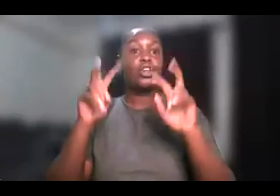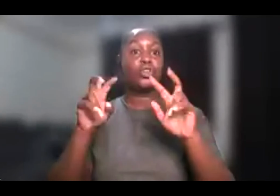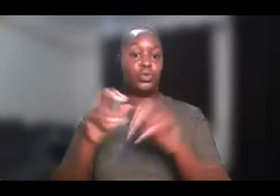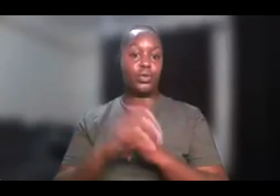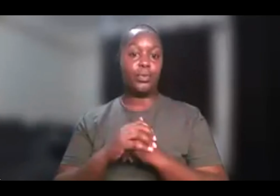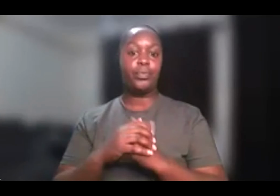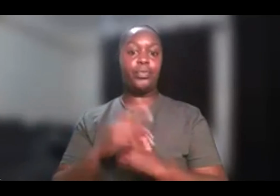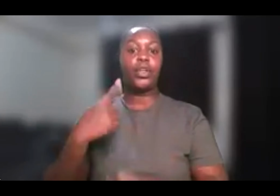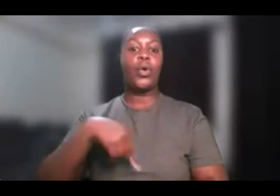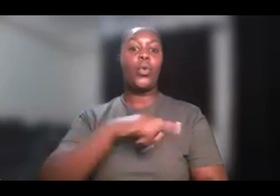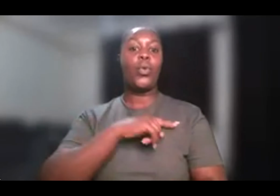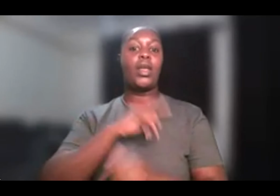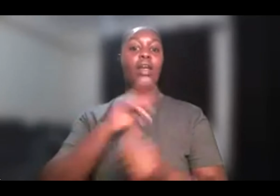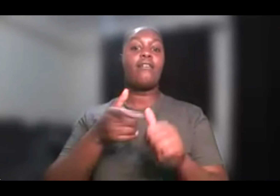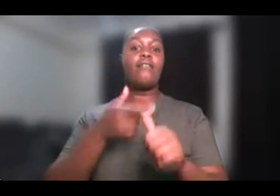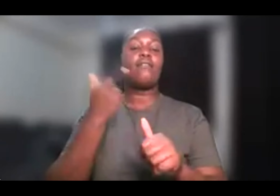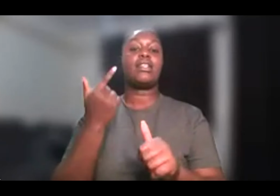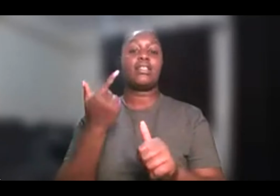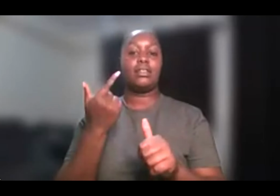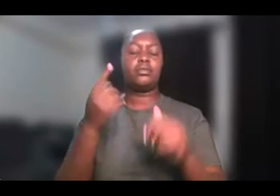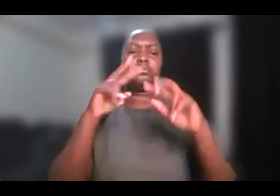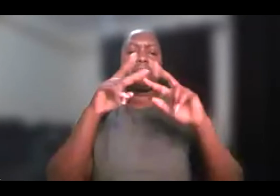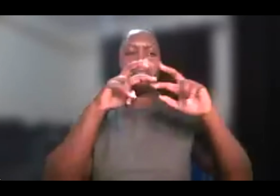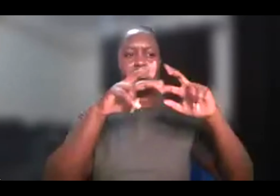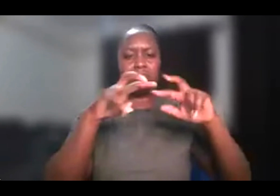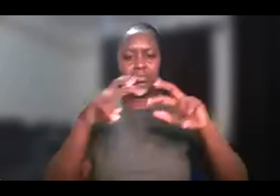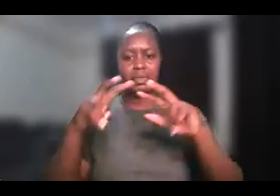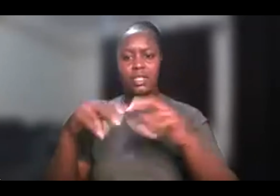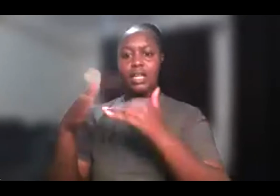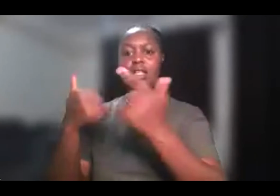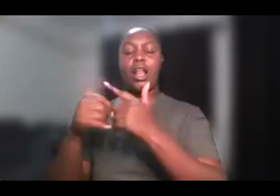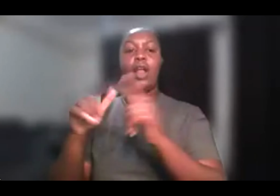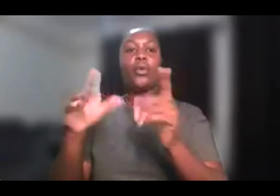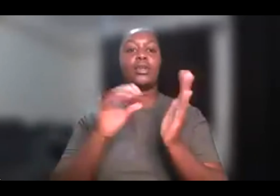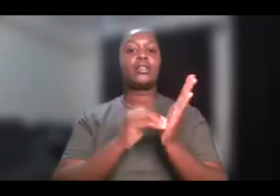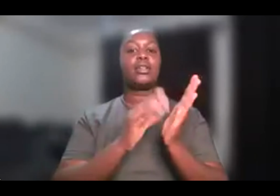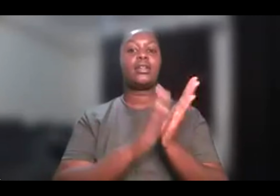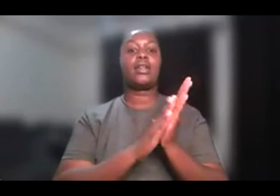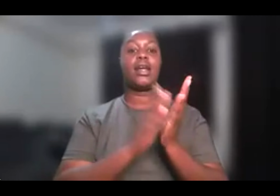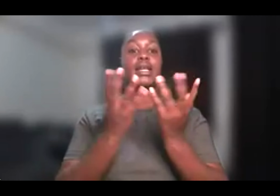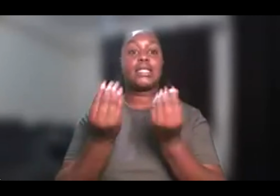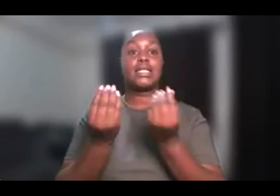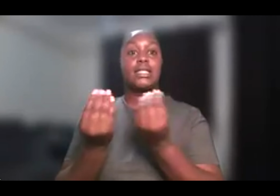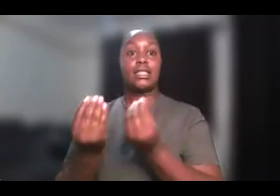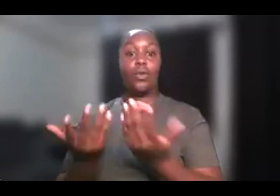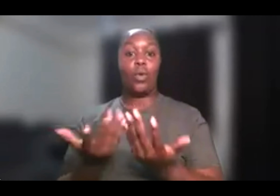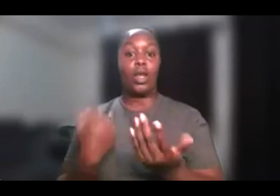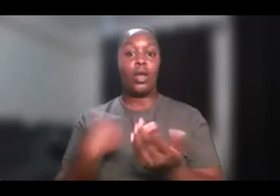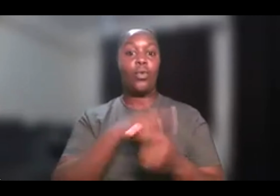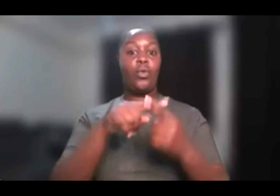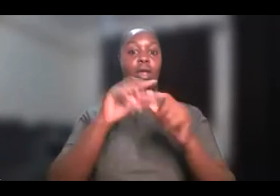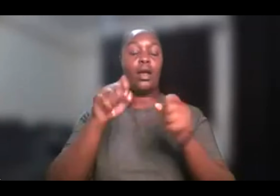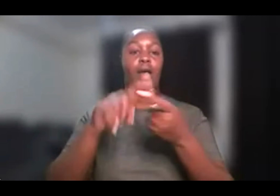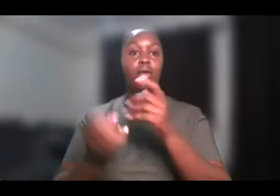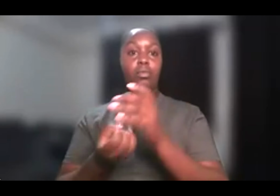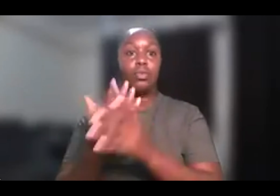ASL datasets. In a simple way, we could map a gloss to a sign video or try to build a text-to-sign AI model. But we